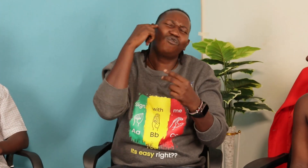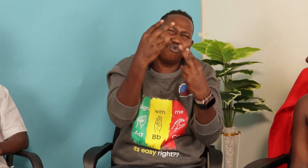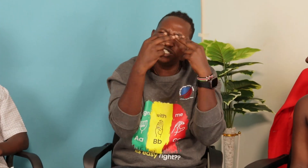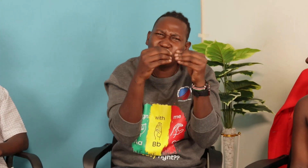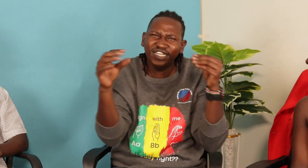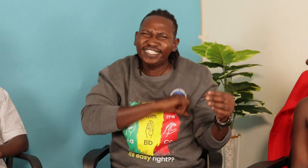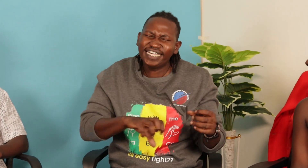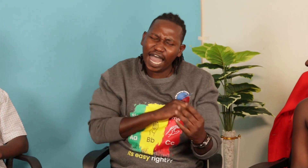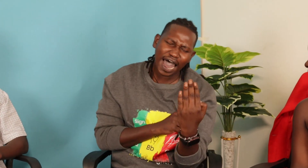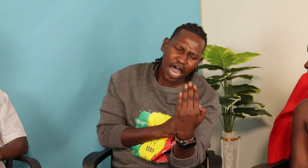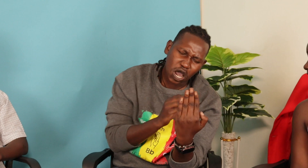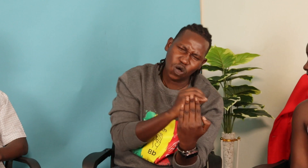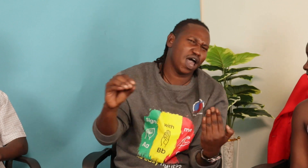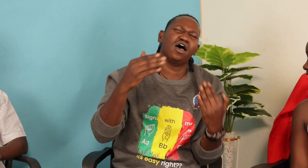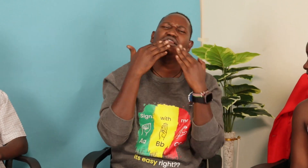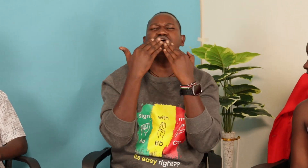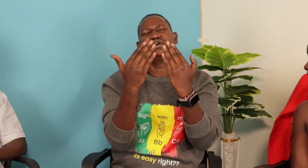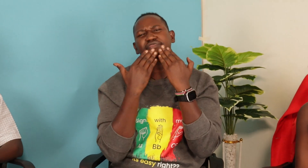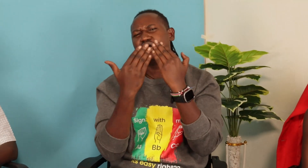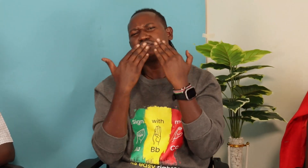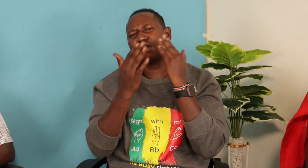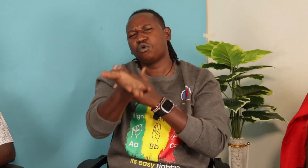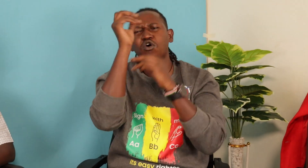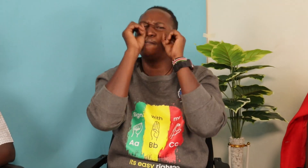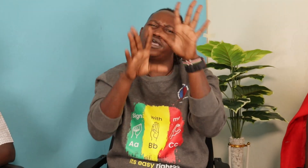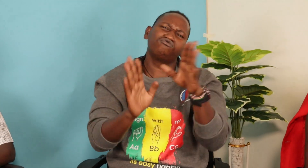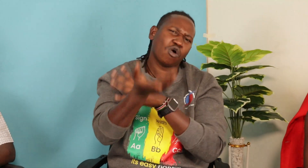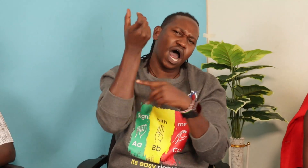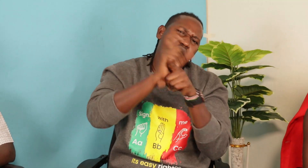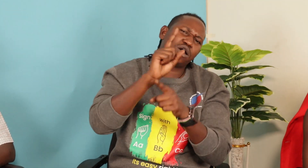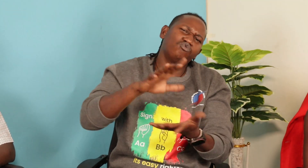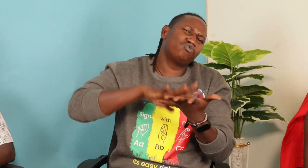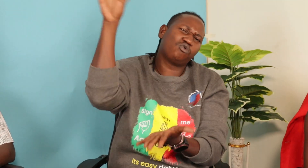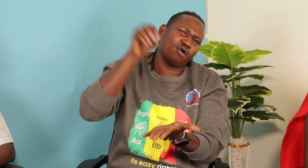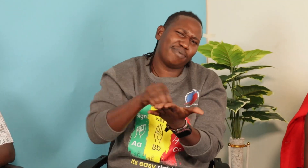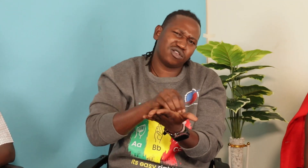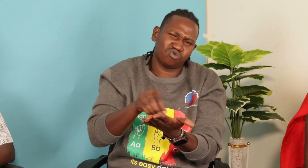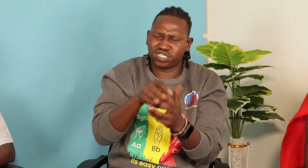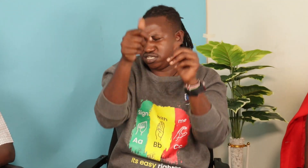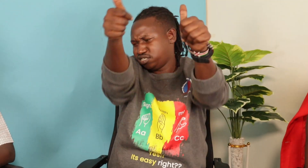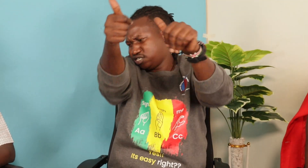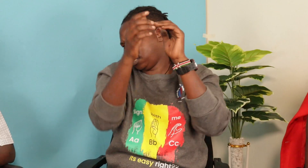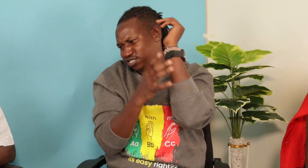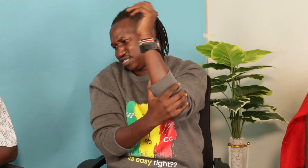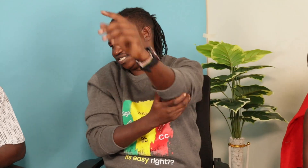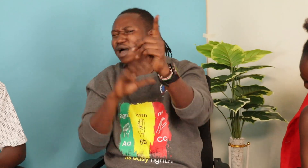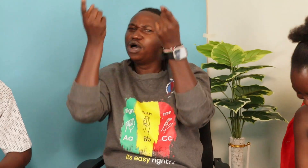very much happy, and we're very much happy for you staying there for very long and watching us. May God bless you and add you more bundles.